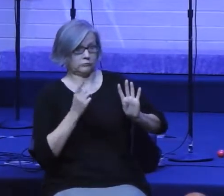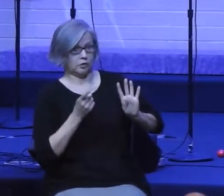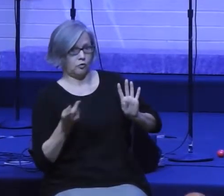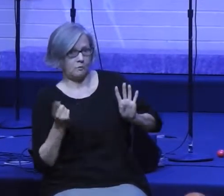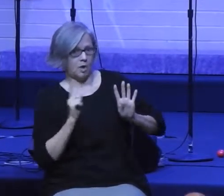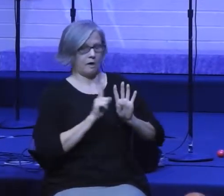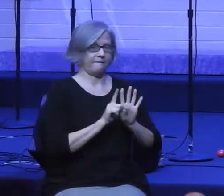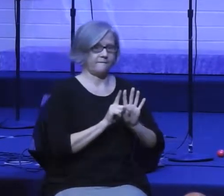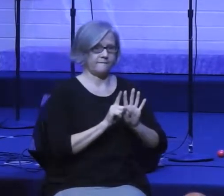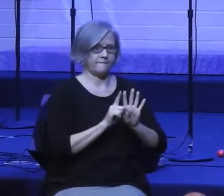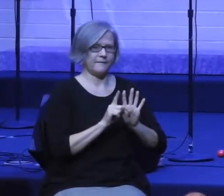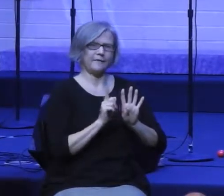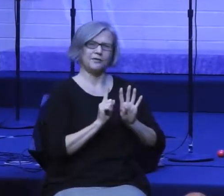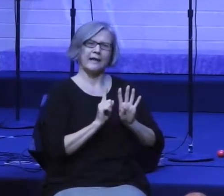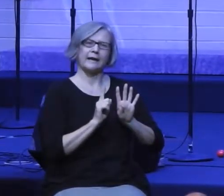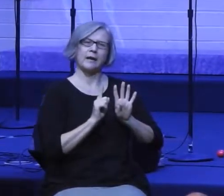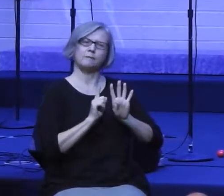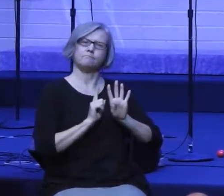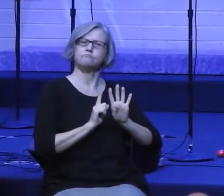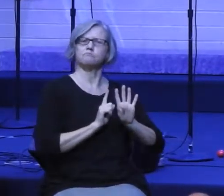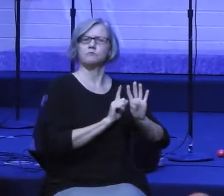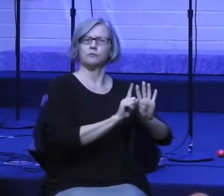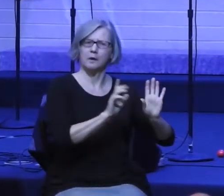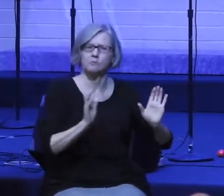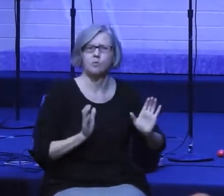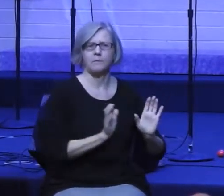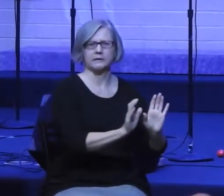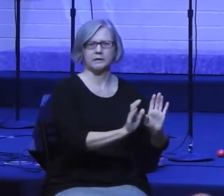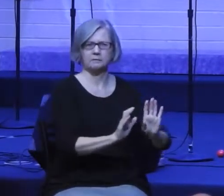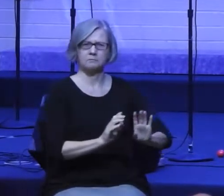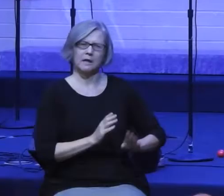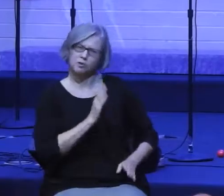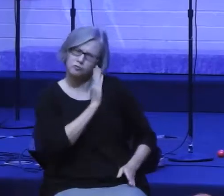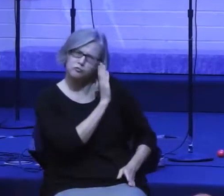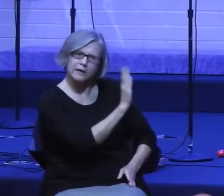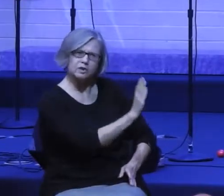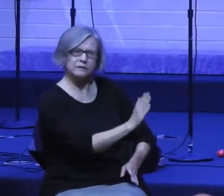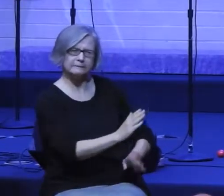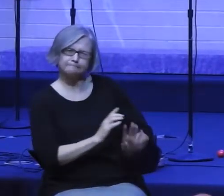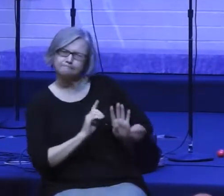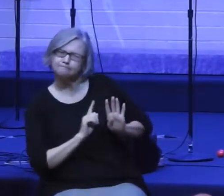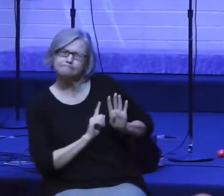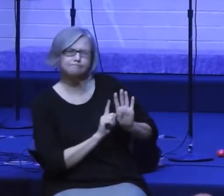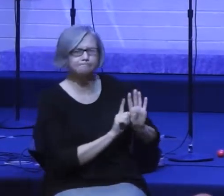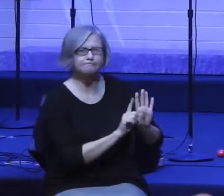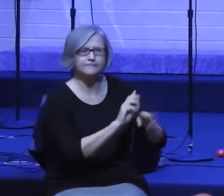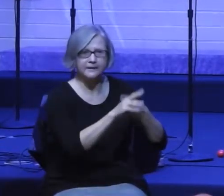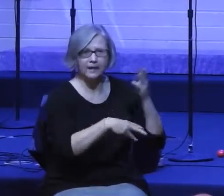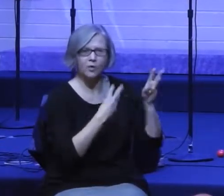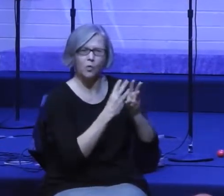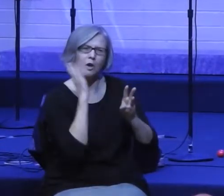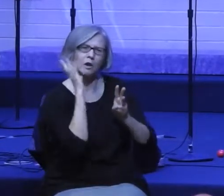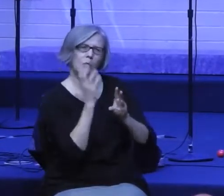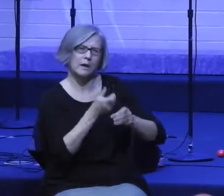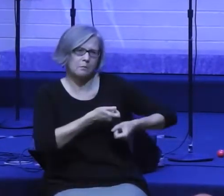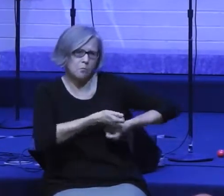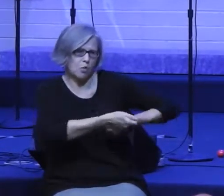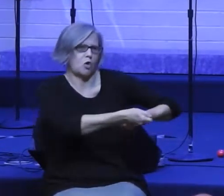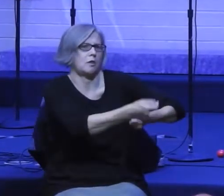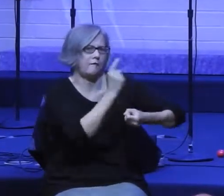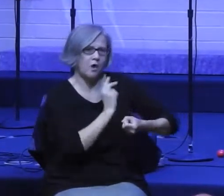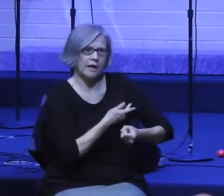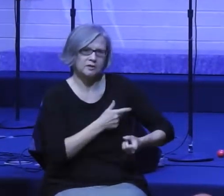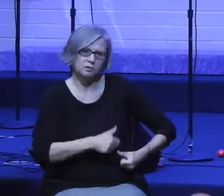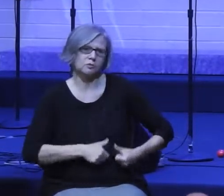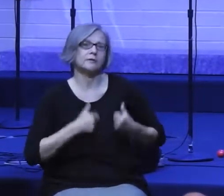there's kind of a current, there's a momentum, there's a direction that the world is going to pull us along in order to